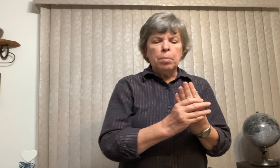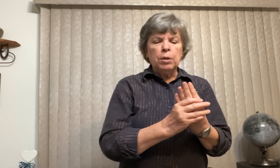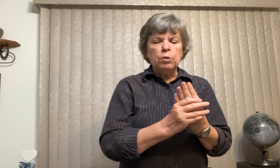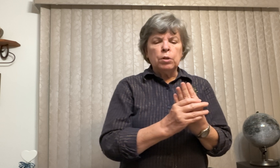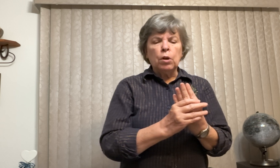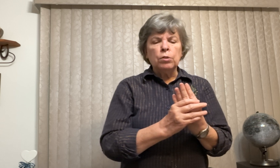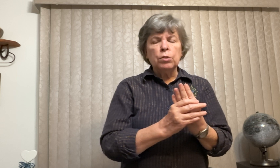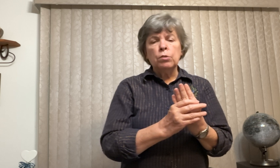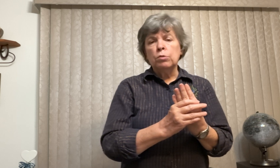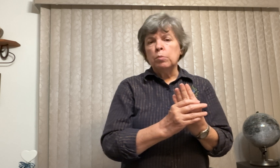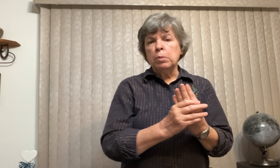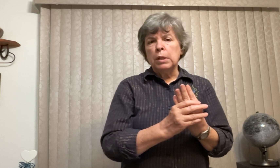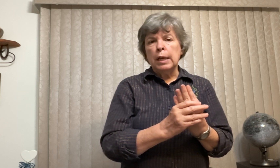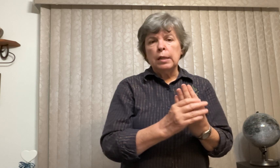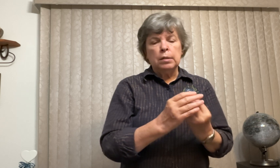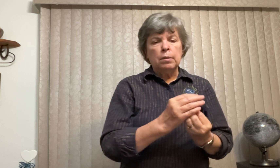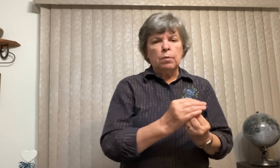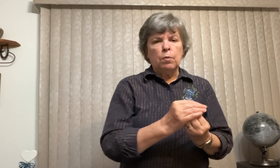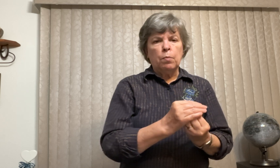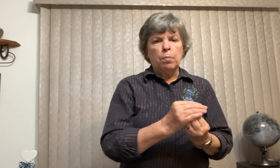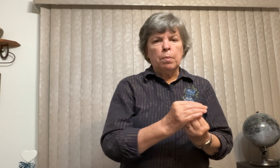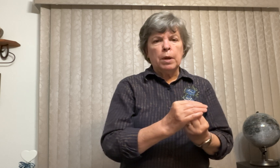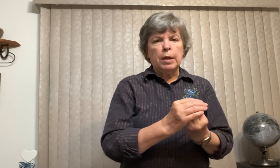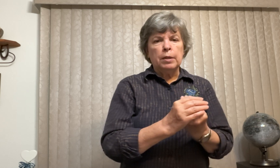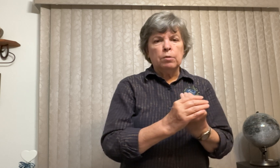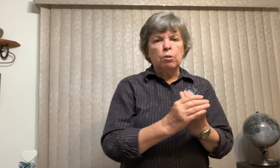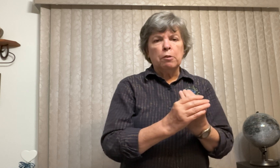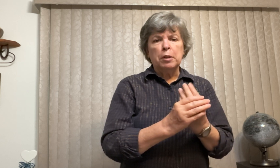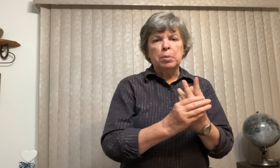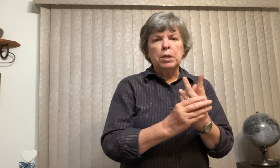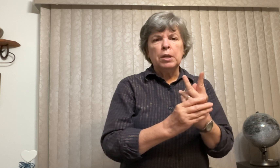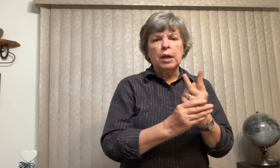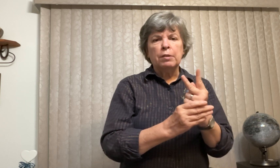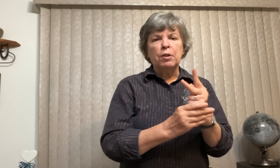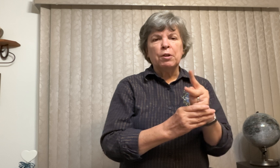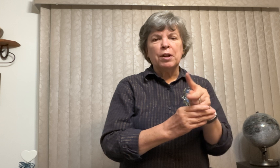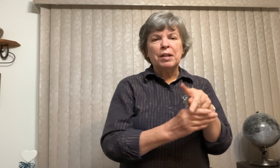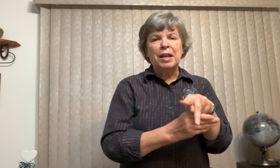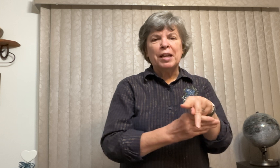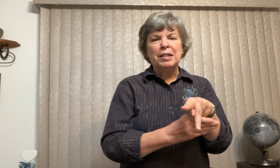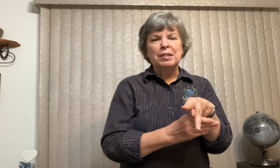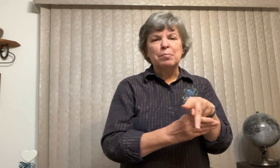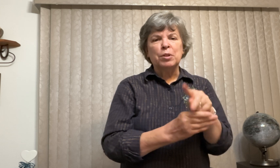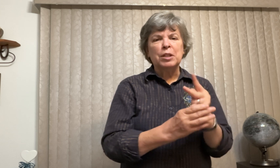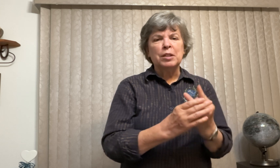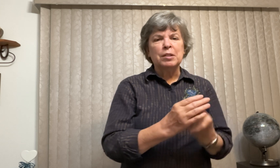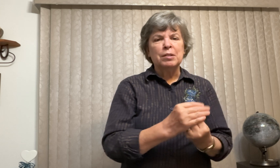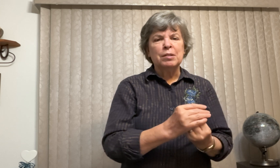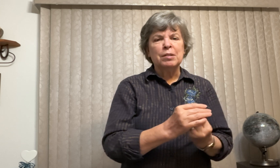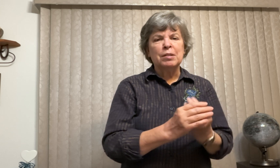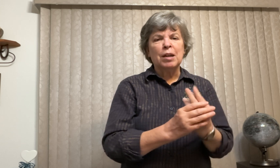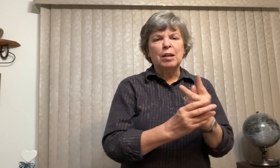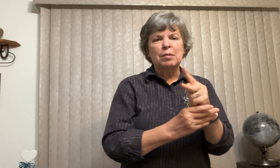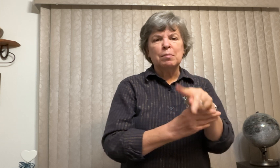But you can also do plant by growing a pea out of your hand and bringing it to the side.